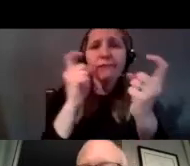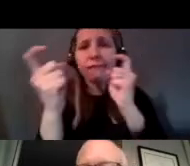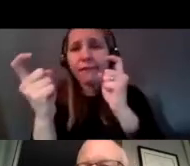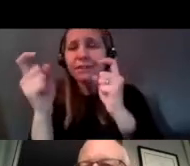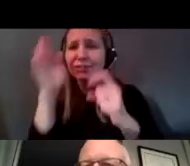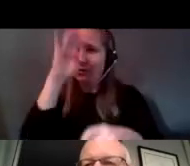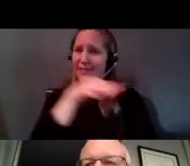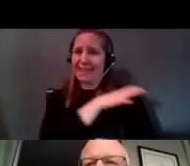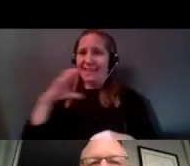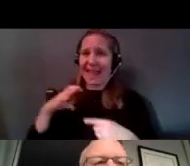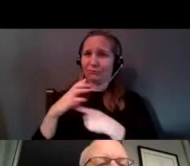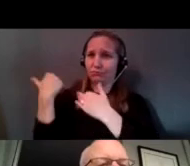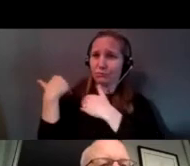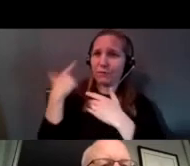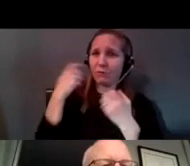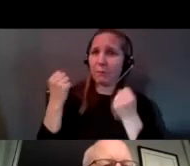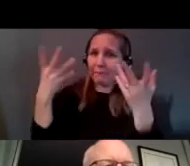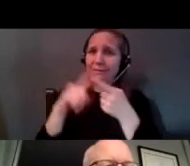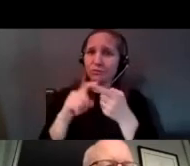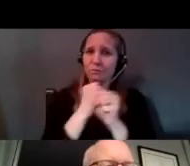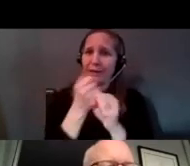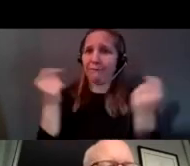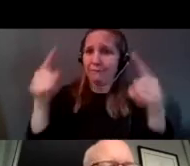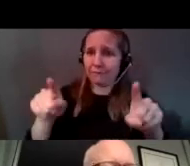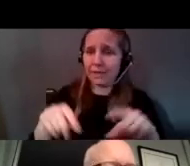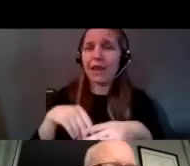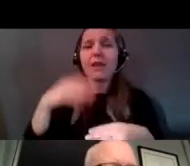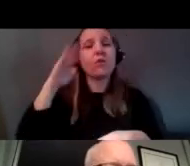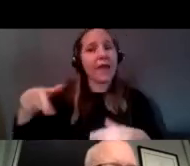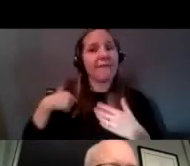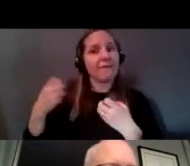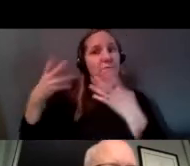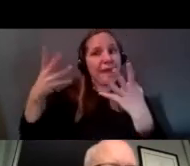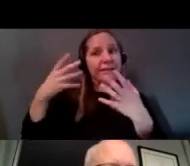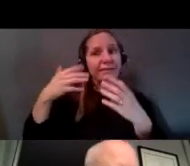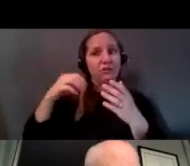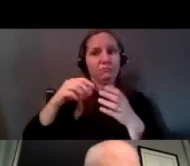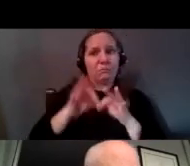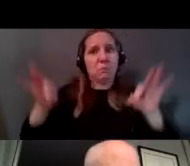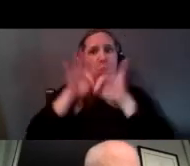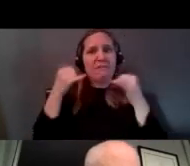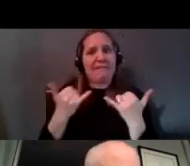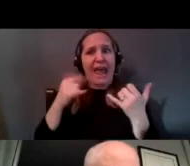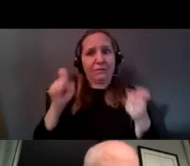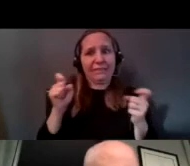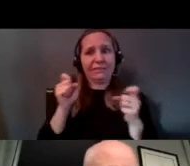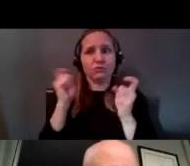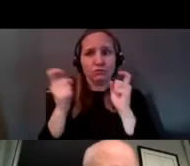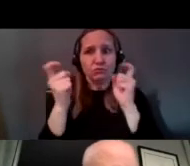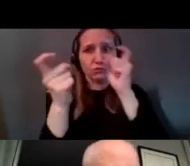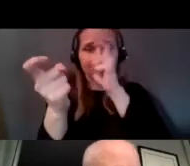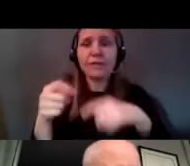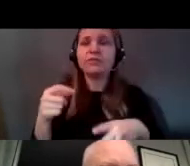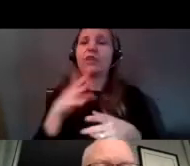many pressing, urgent issues, to carry both those streams in their minds and in their authority over